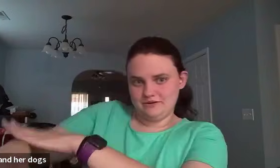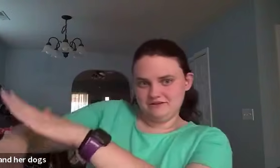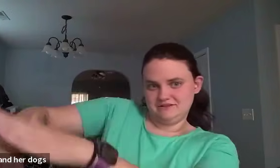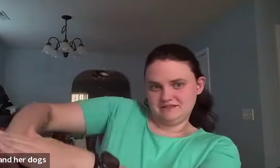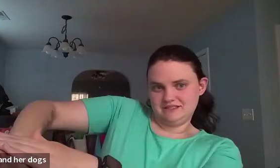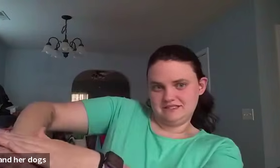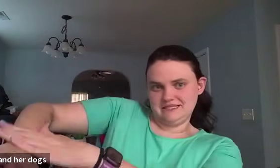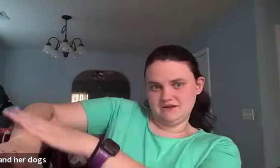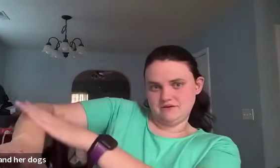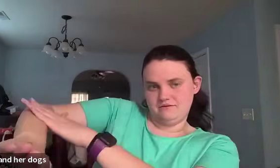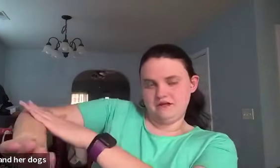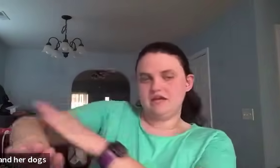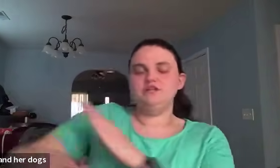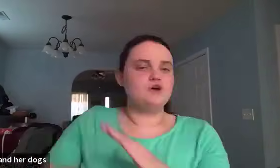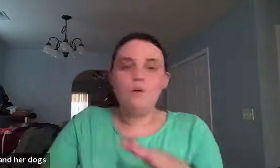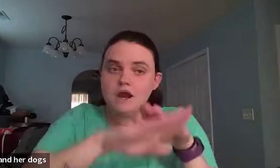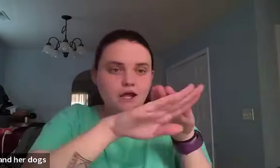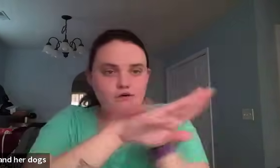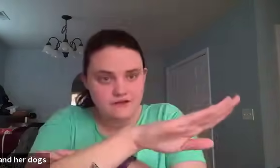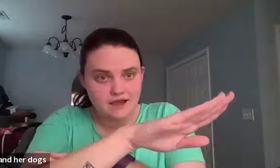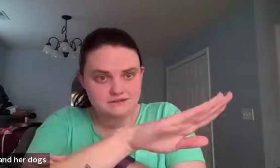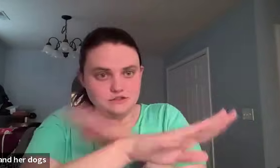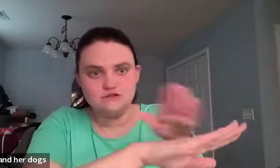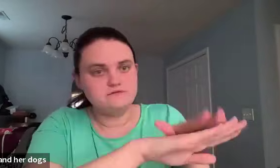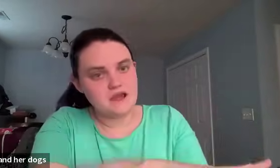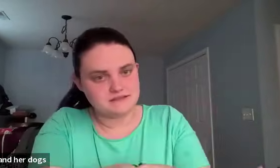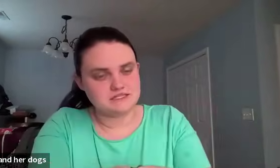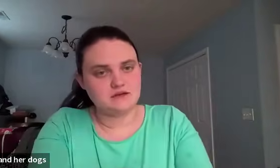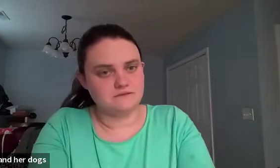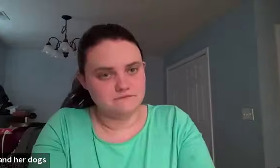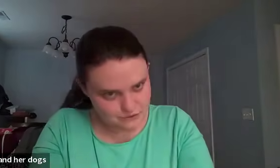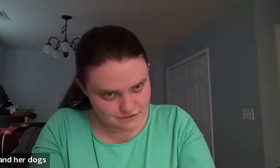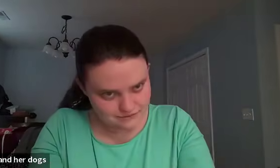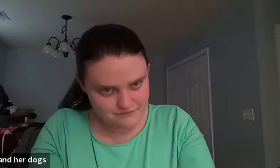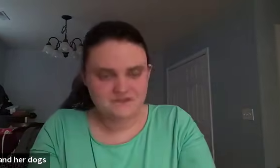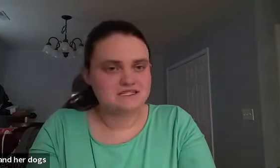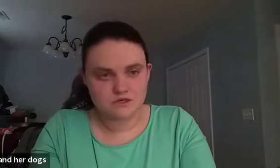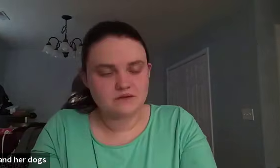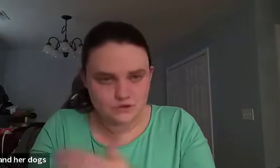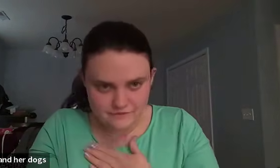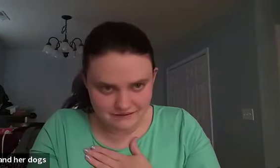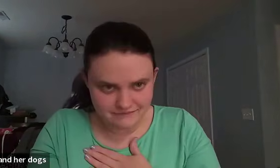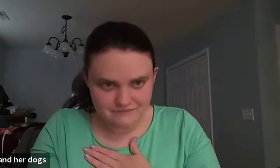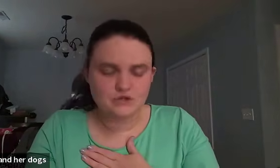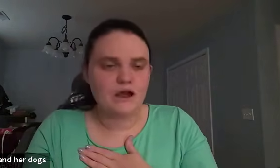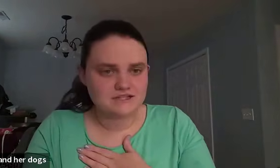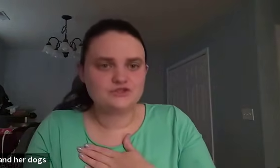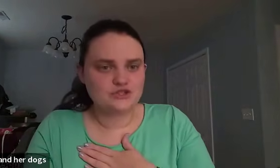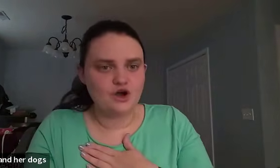slow, slow. And you don't want to go fast. You do fast, that's going to confuse them because it would confuse me. You asked for slow,